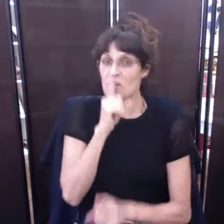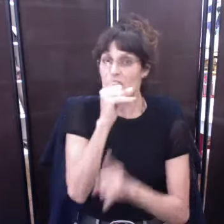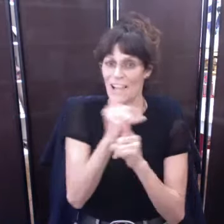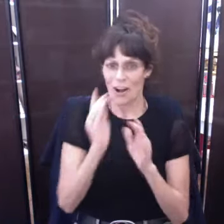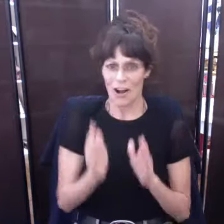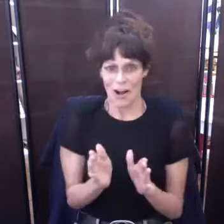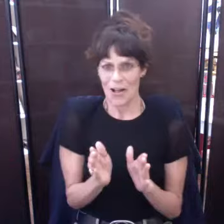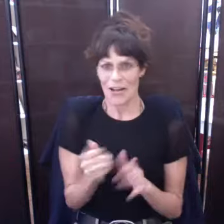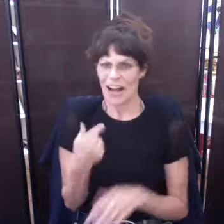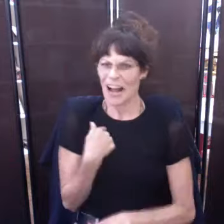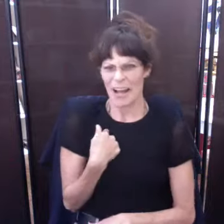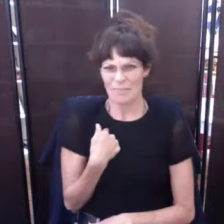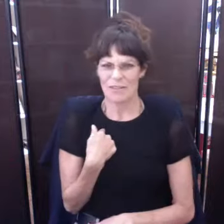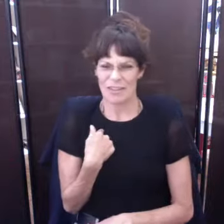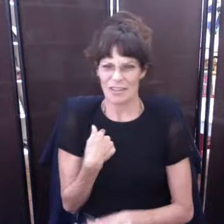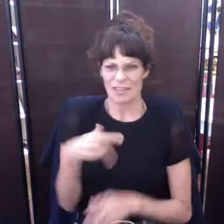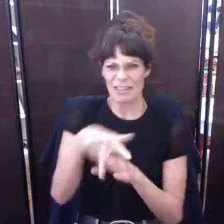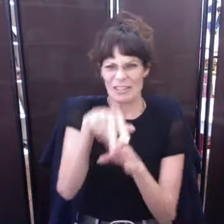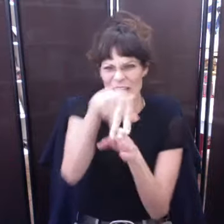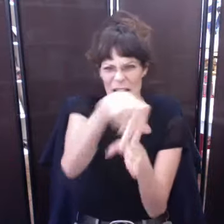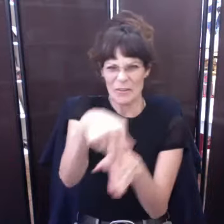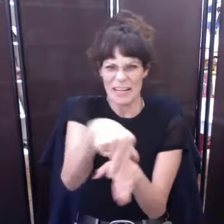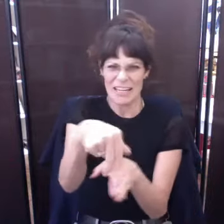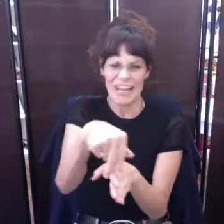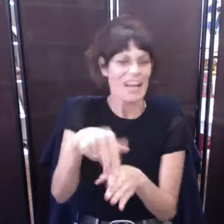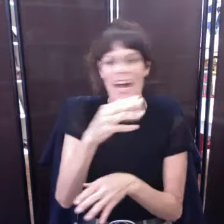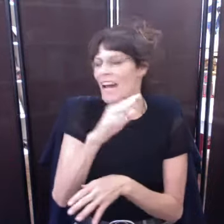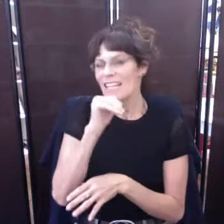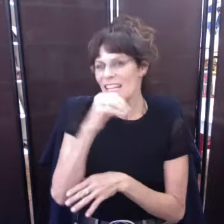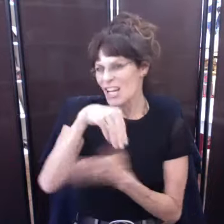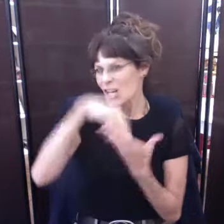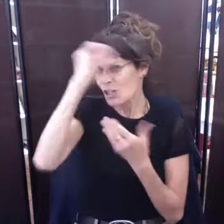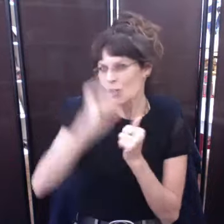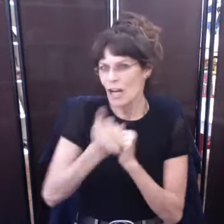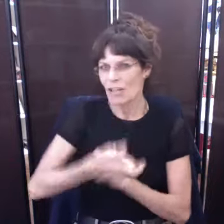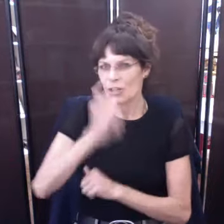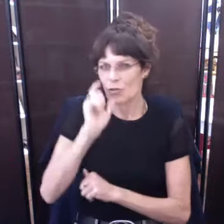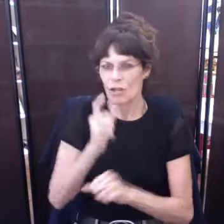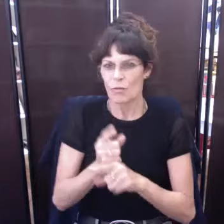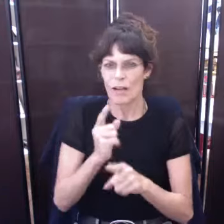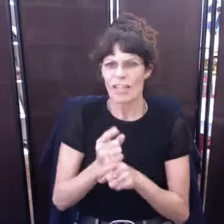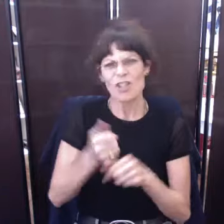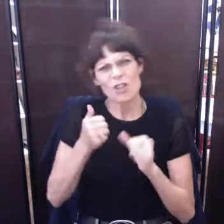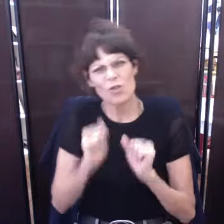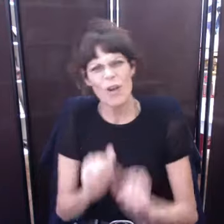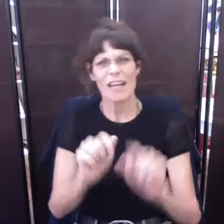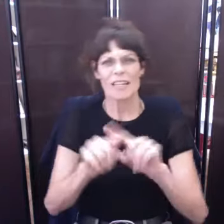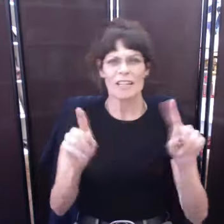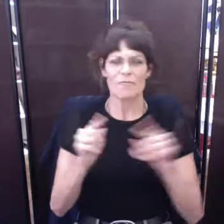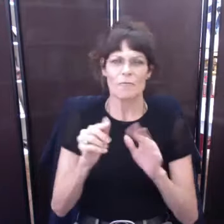just tattering on the fence line. I just didn't learn how to drink right. I just should have done it a little bit differently. See, that was always my thing.